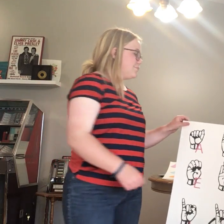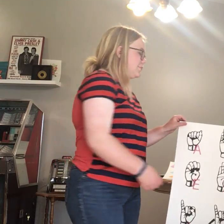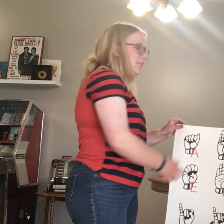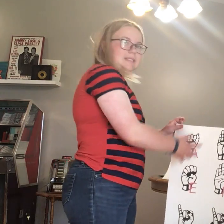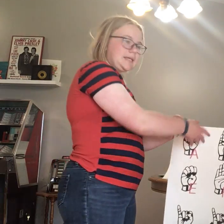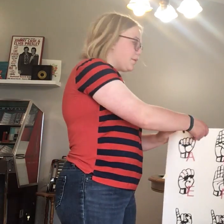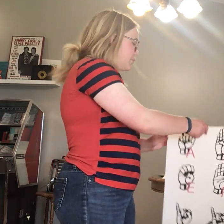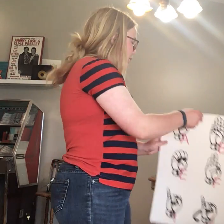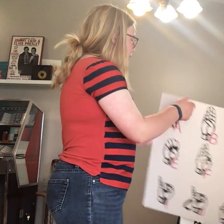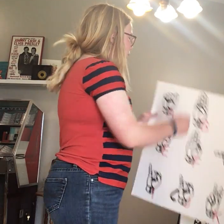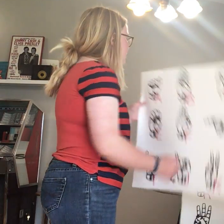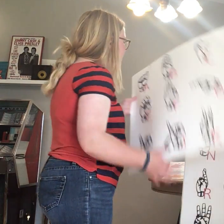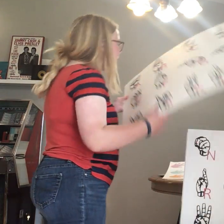You guys like M&M's?